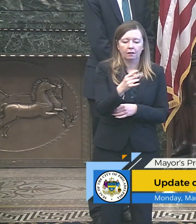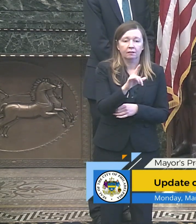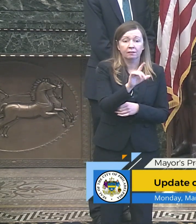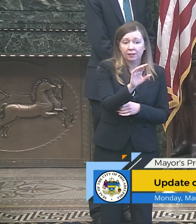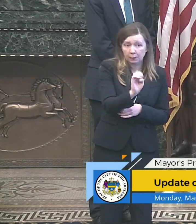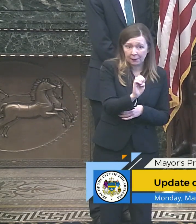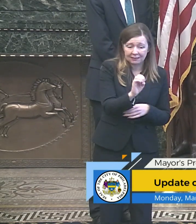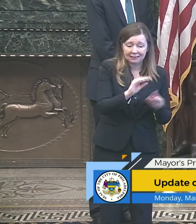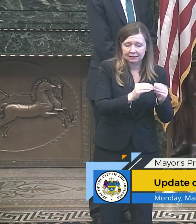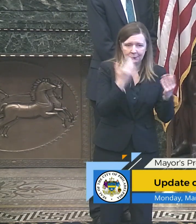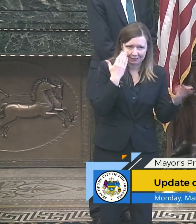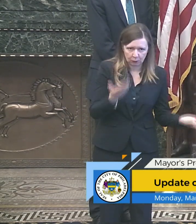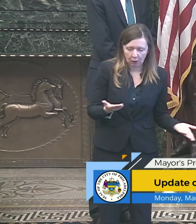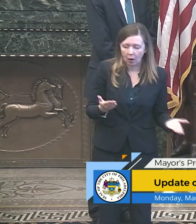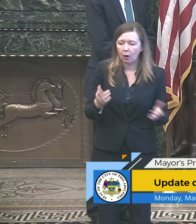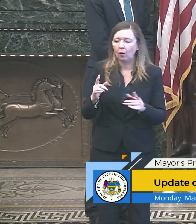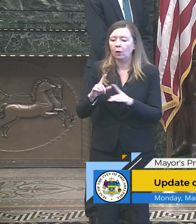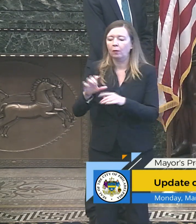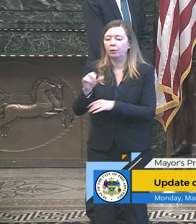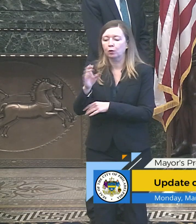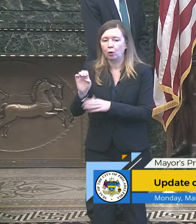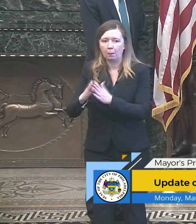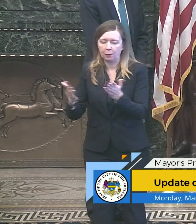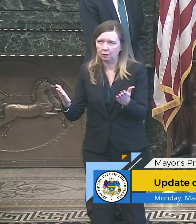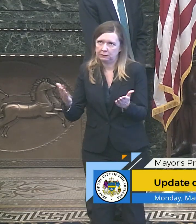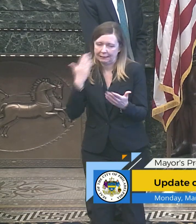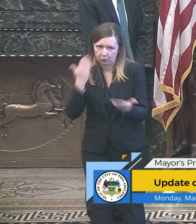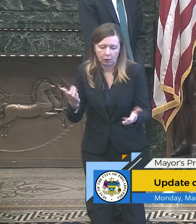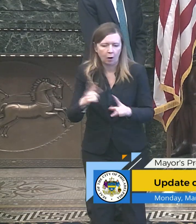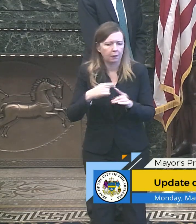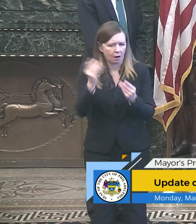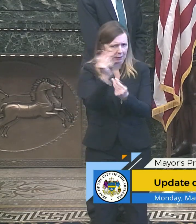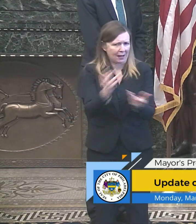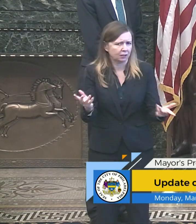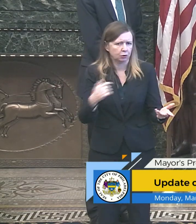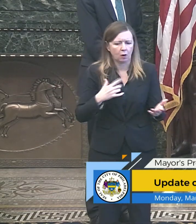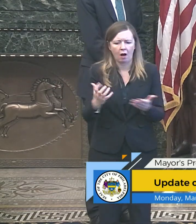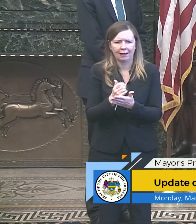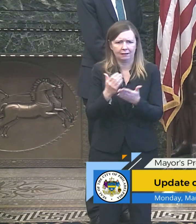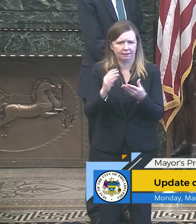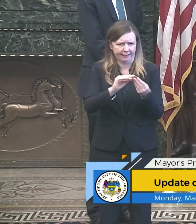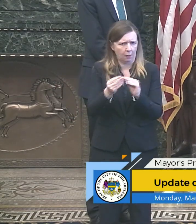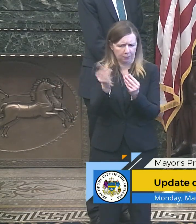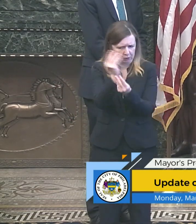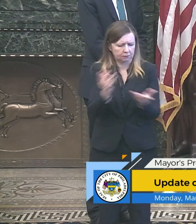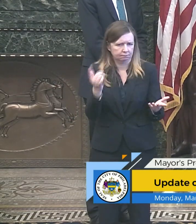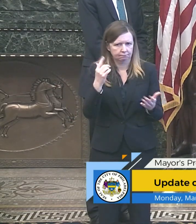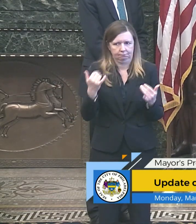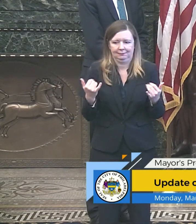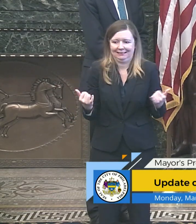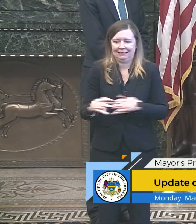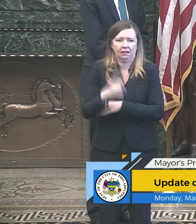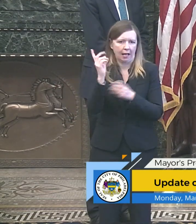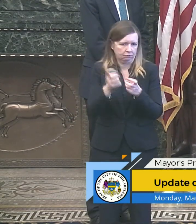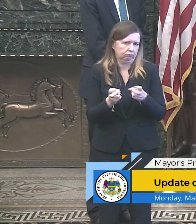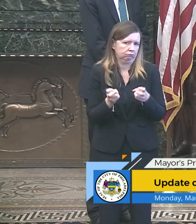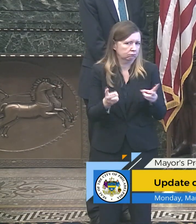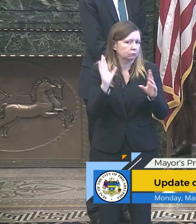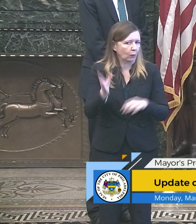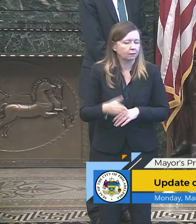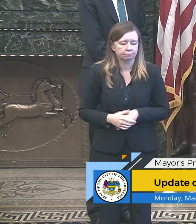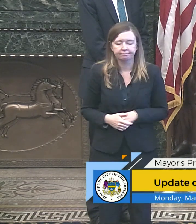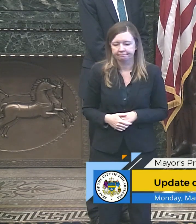the Chromebook number. It was substantial, 6 figures, and I'll get the breakdown for you sometime today. Thanks very